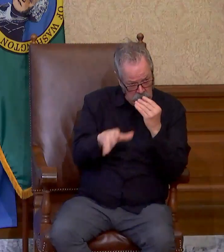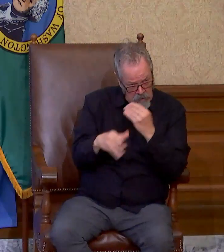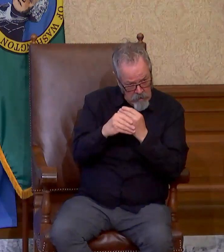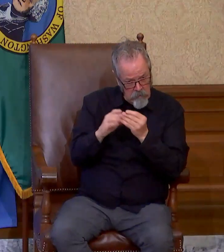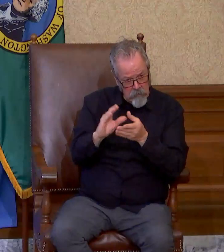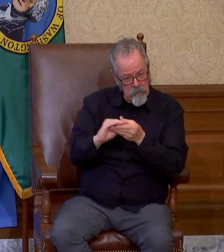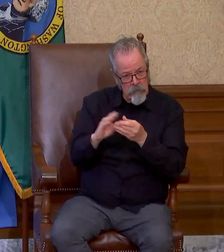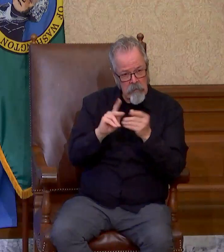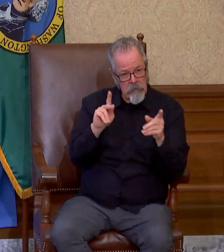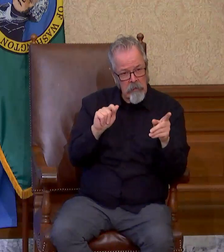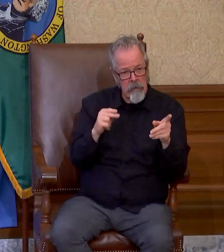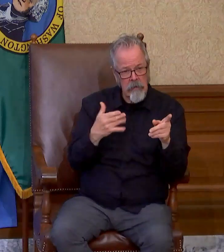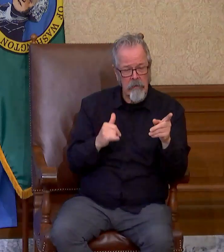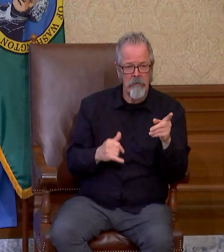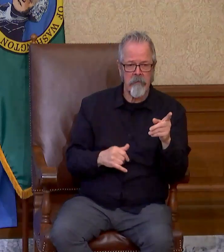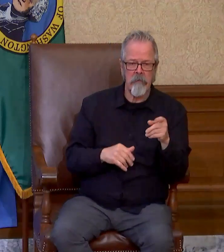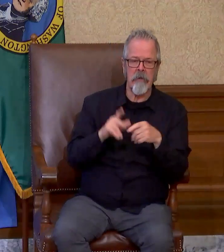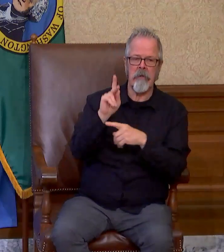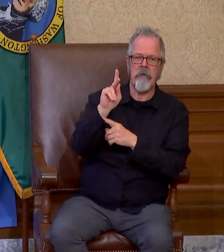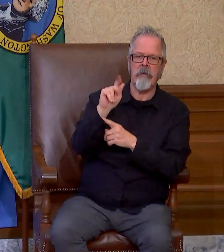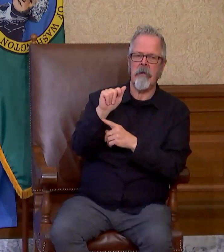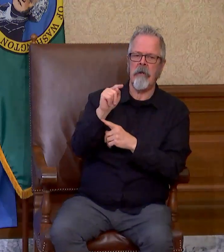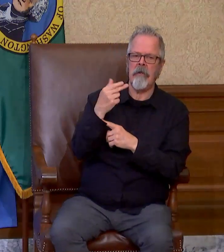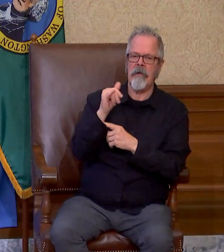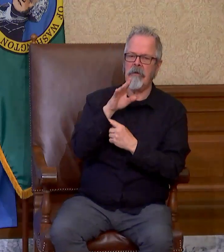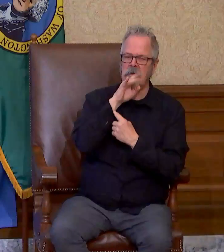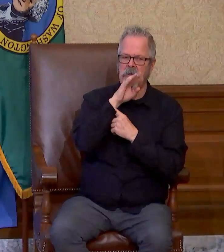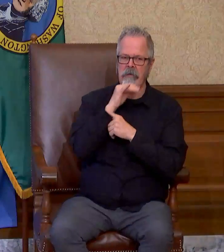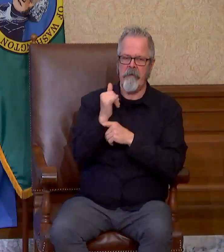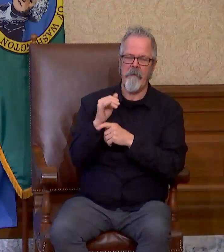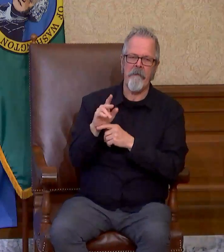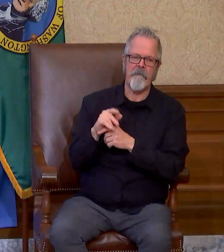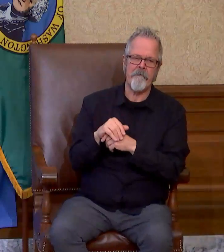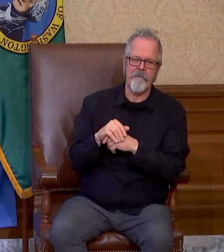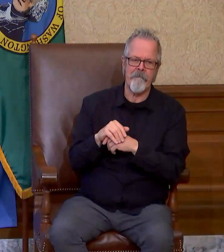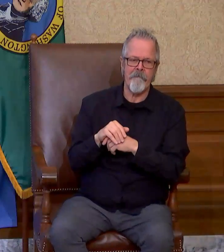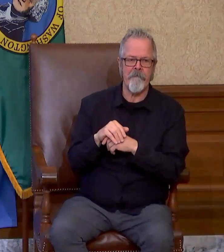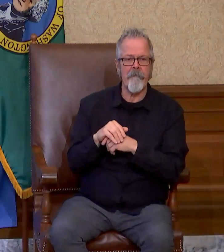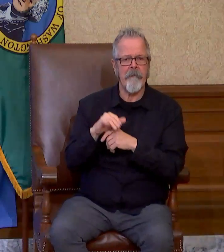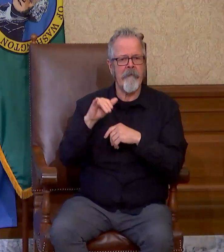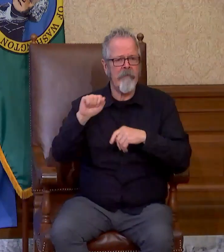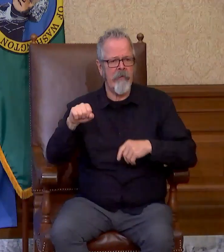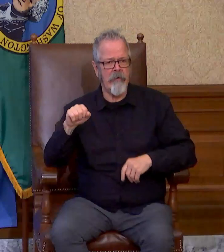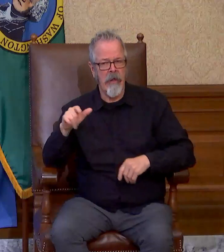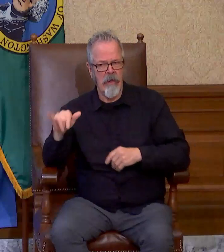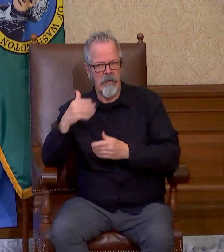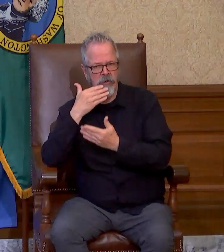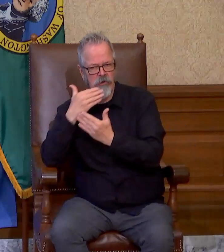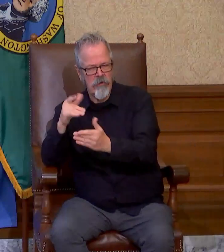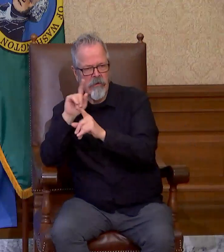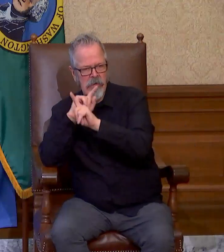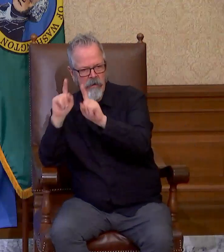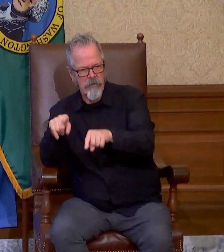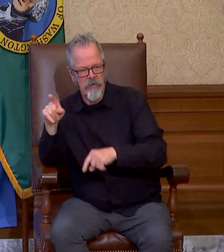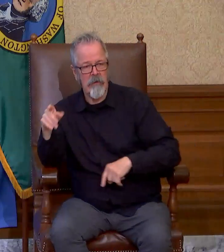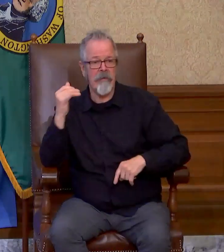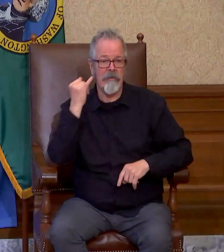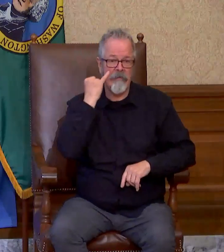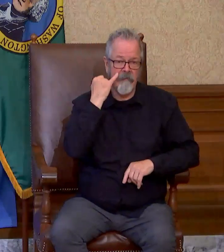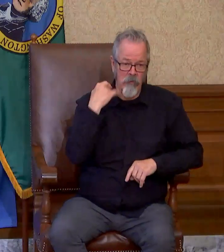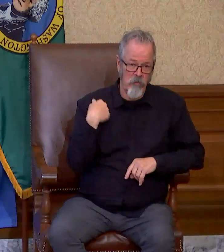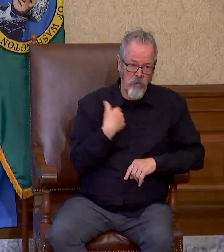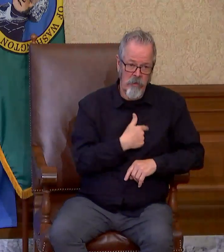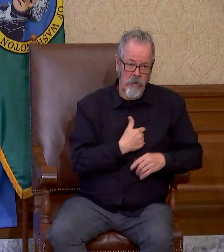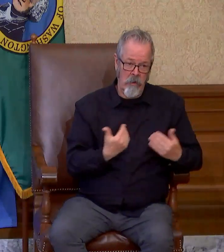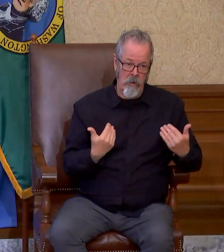had 4 times as much testing now and we had, the same number of cases as we have now,